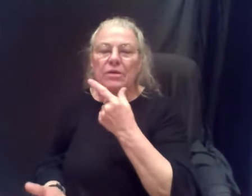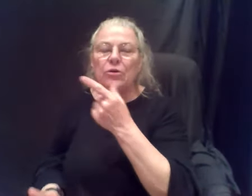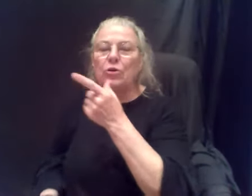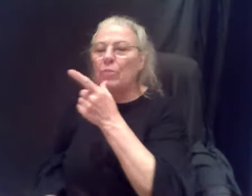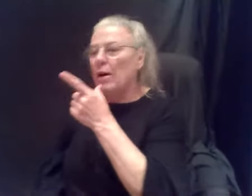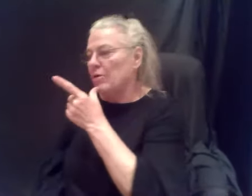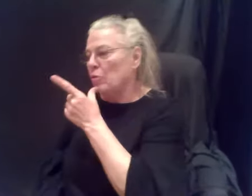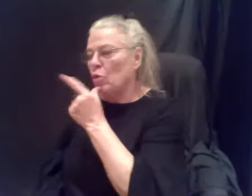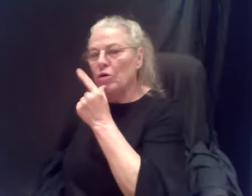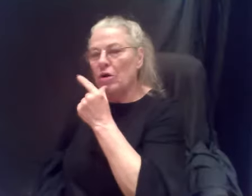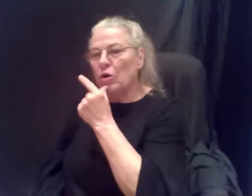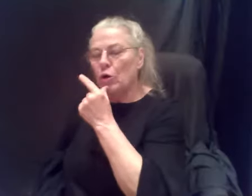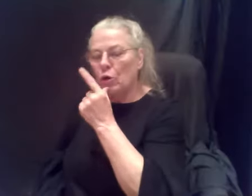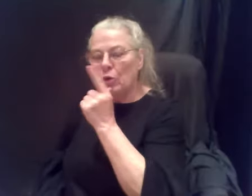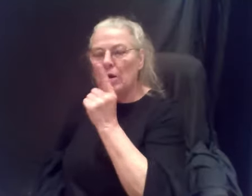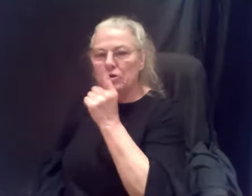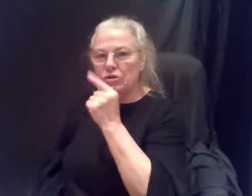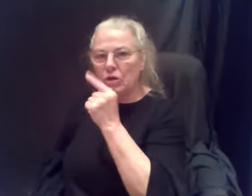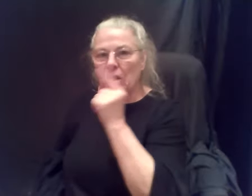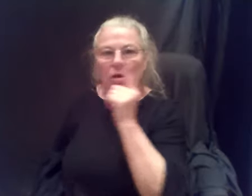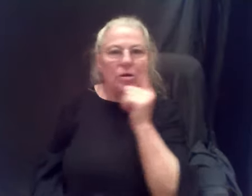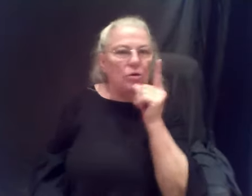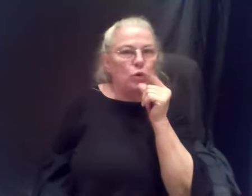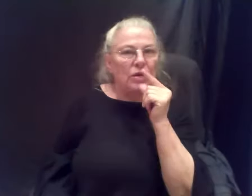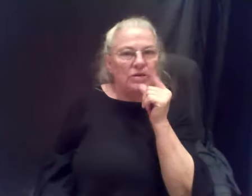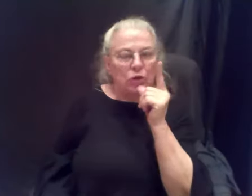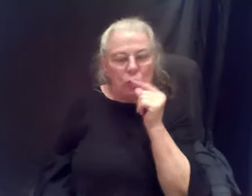new modern word, who, just a little twist. Who.